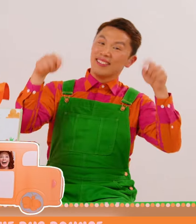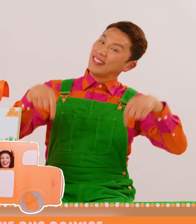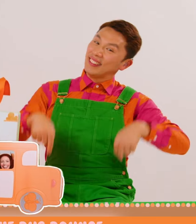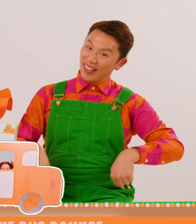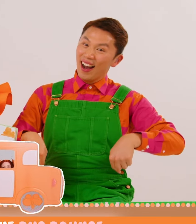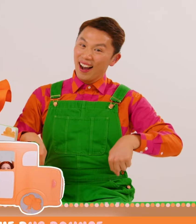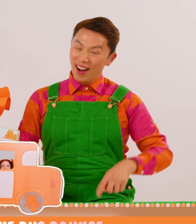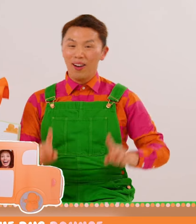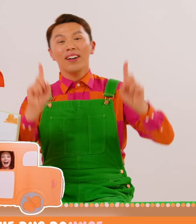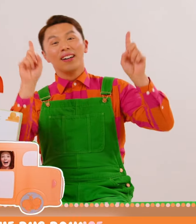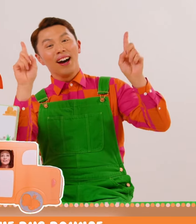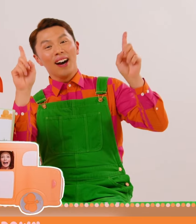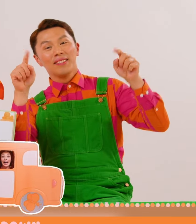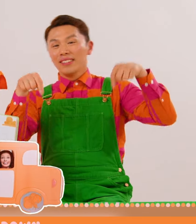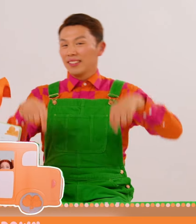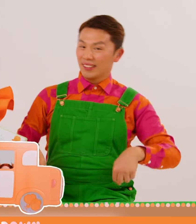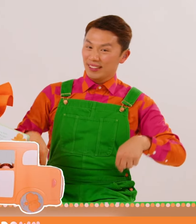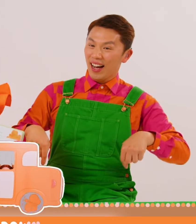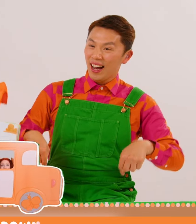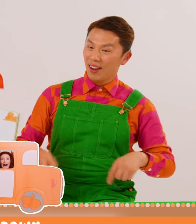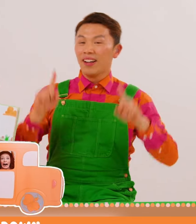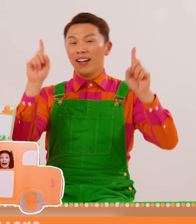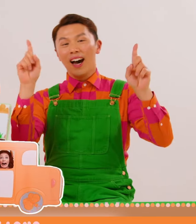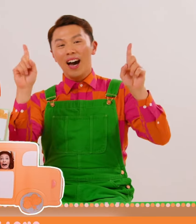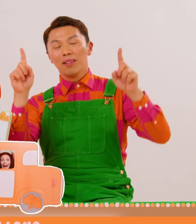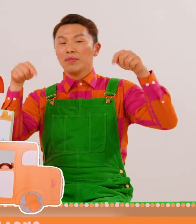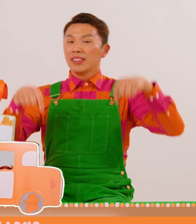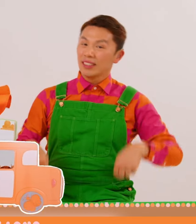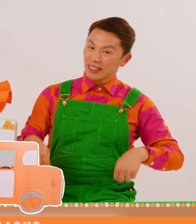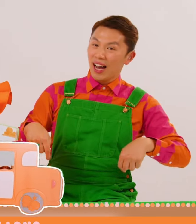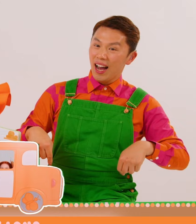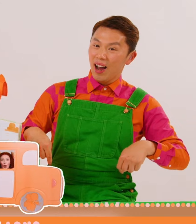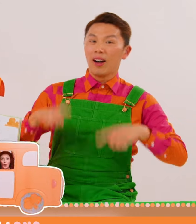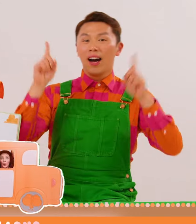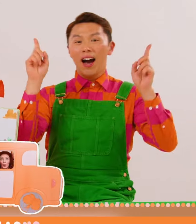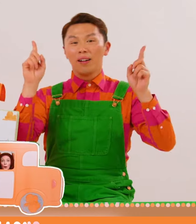on the bus bounce up and down All day long